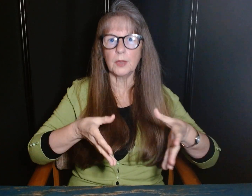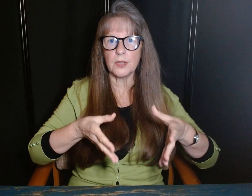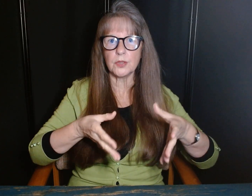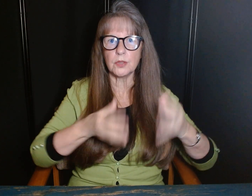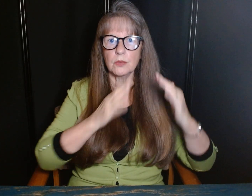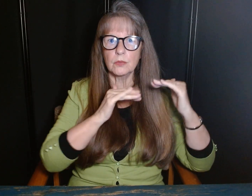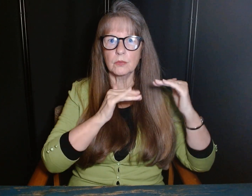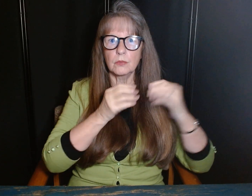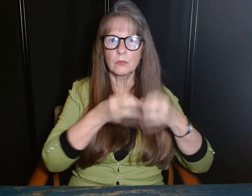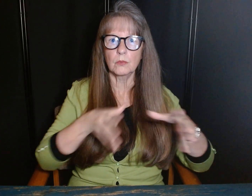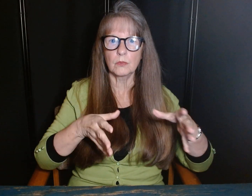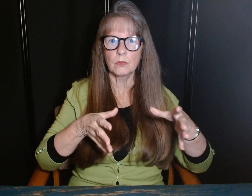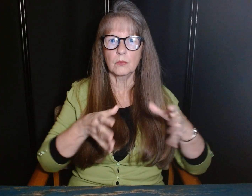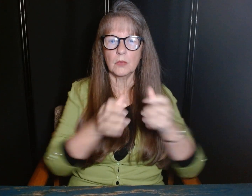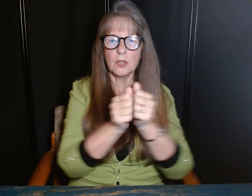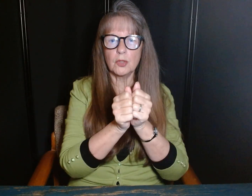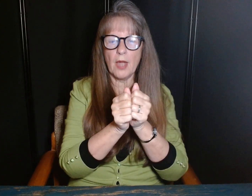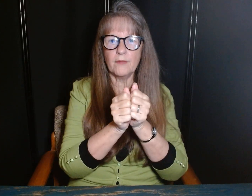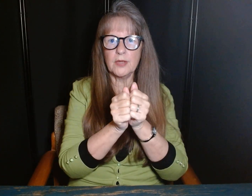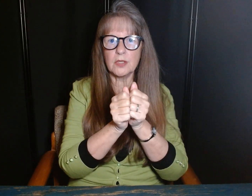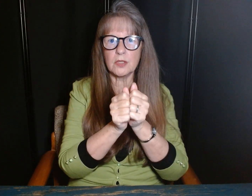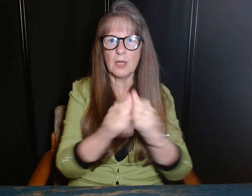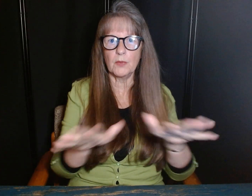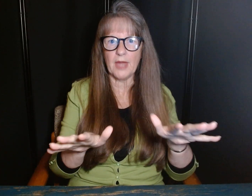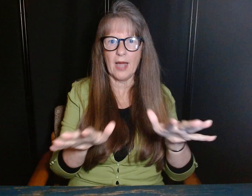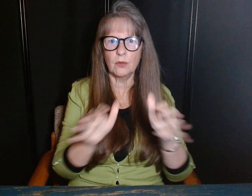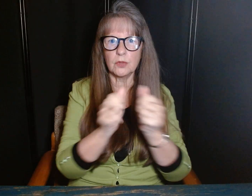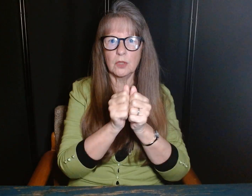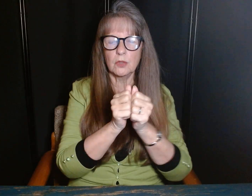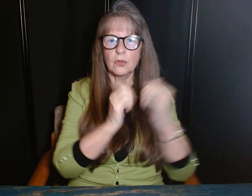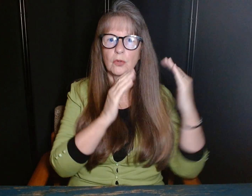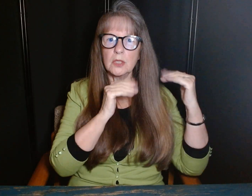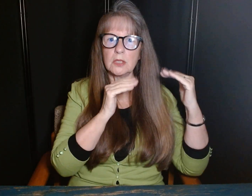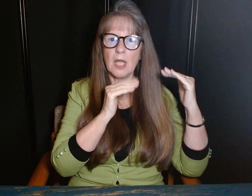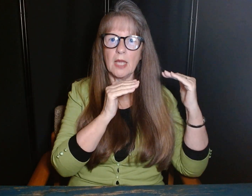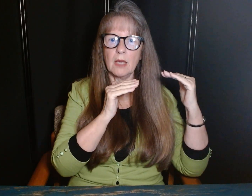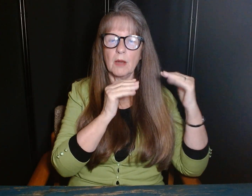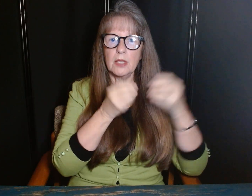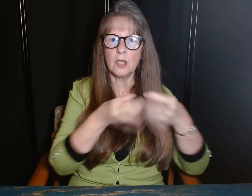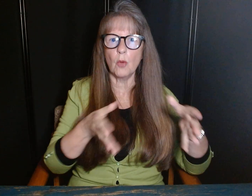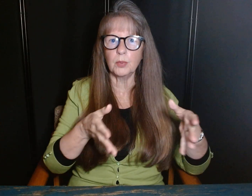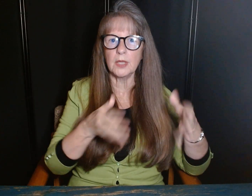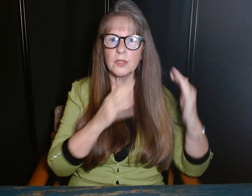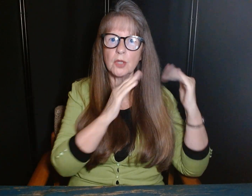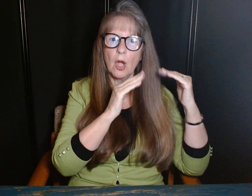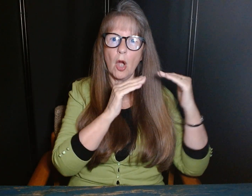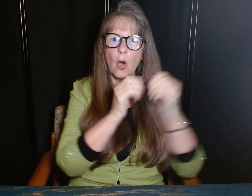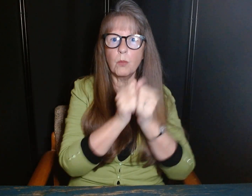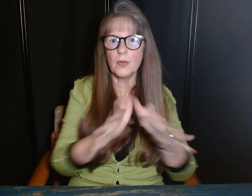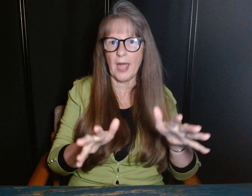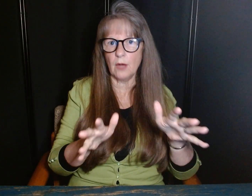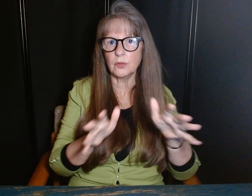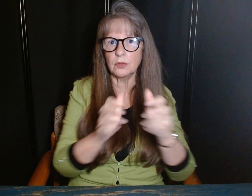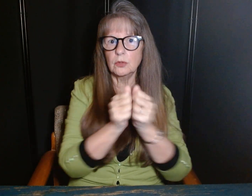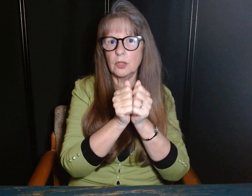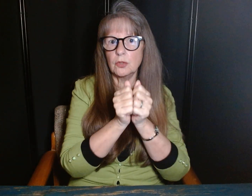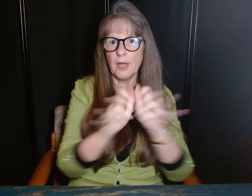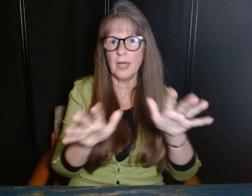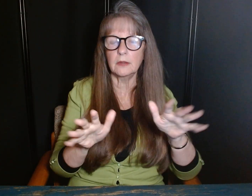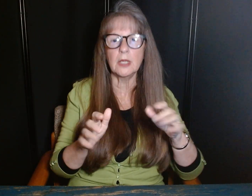Hopeless, because you have this and without. So you could say it's hopeless, hope without. You could do that. Either